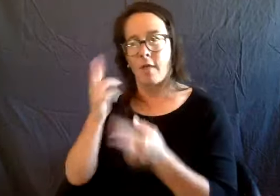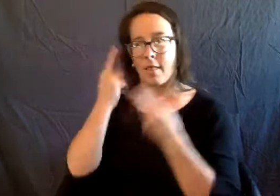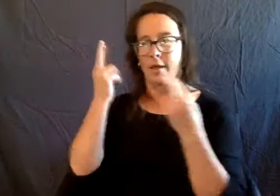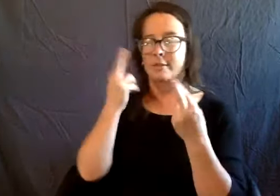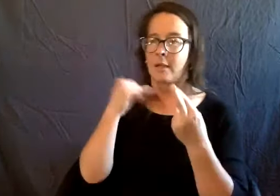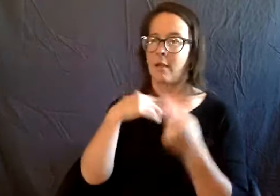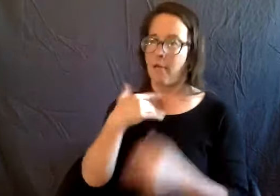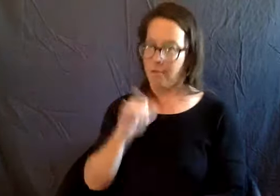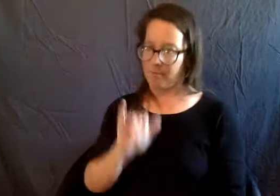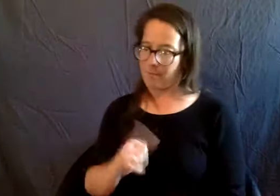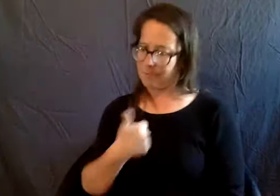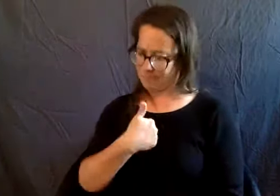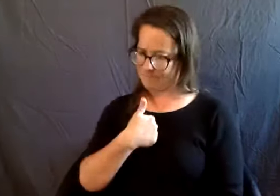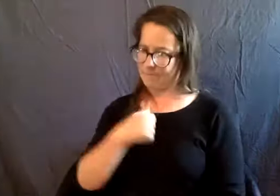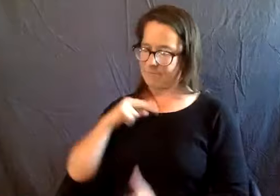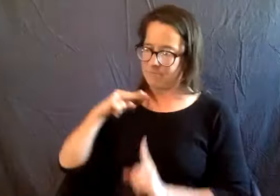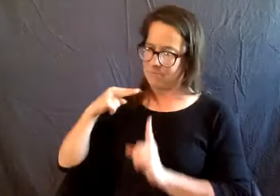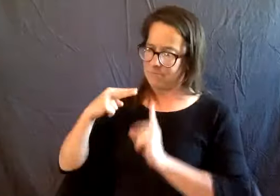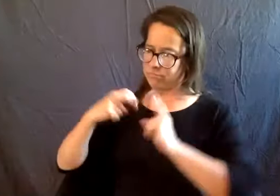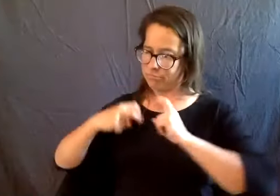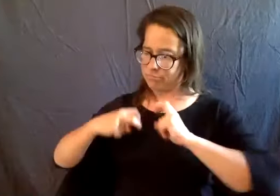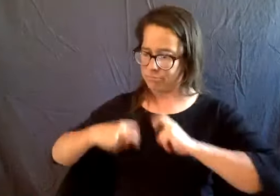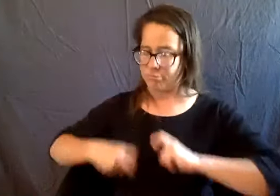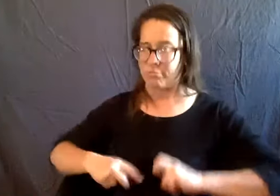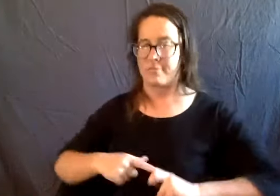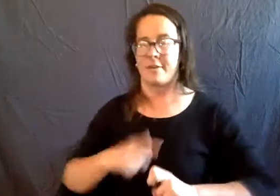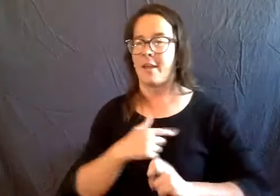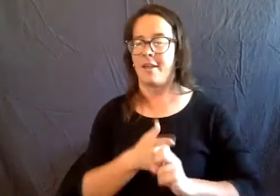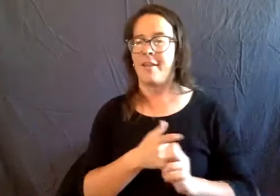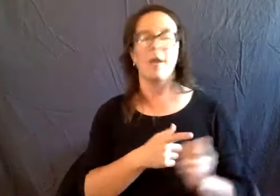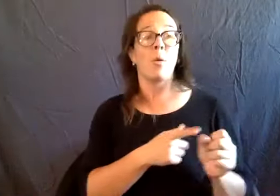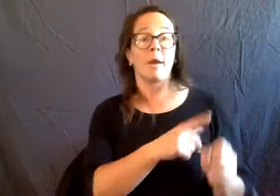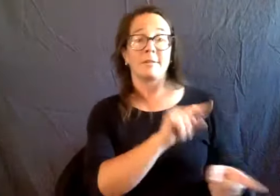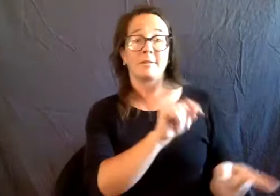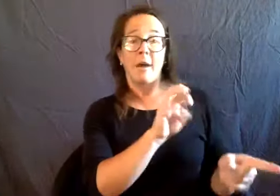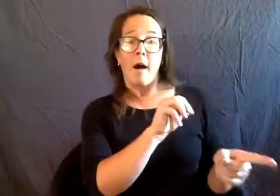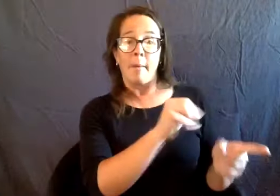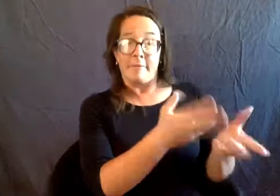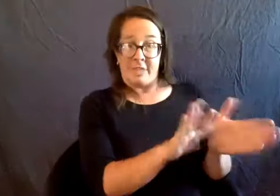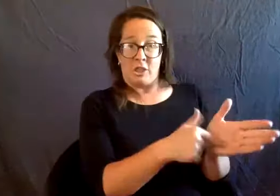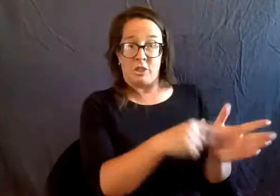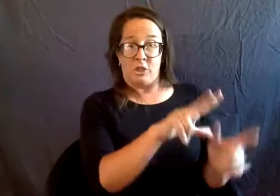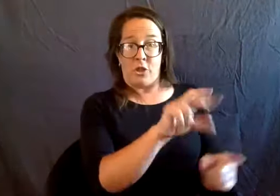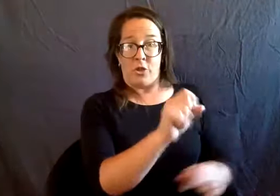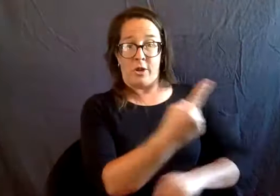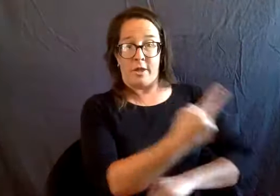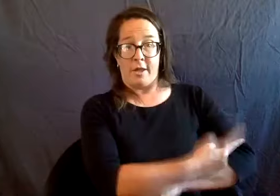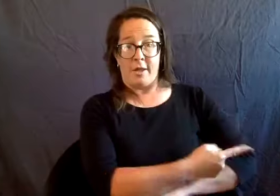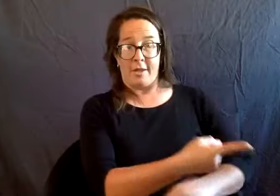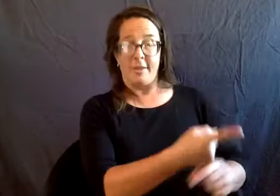was. Well, took Tom home, and I was scared to death to take him home once he finished that treatment